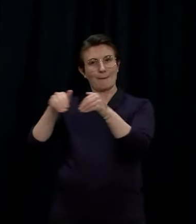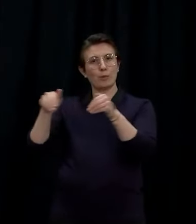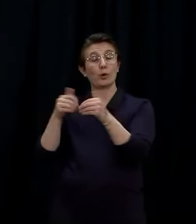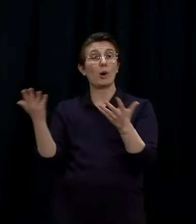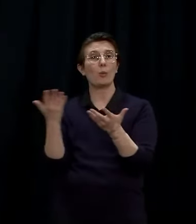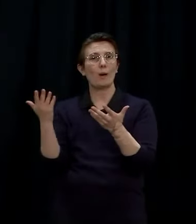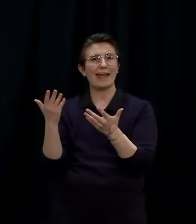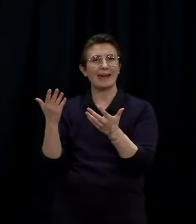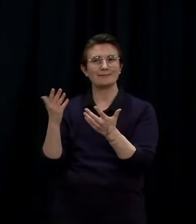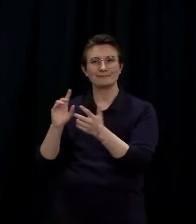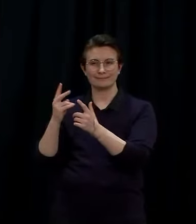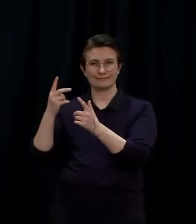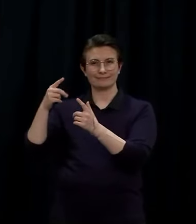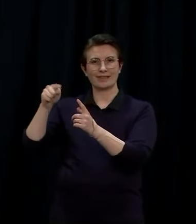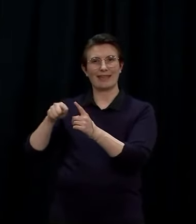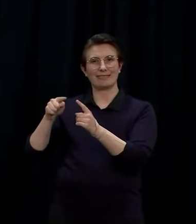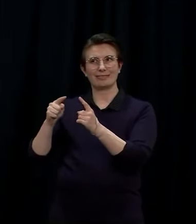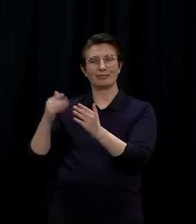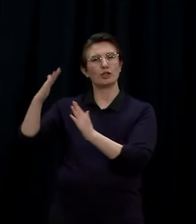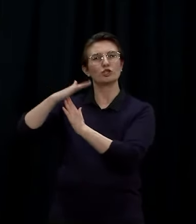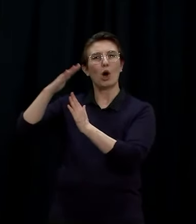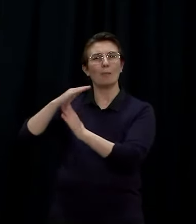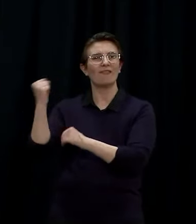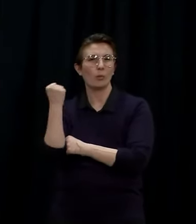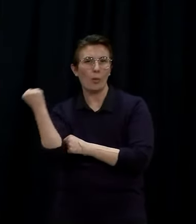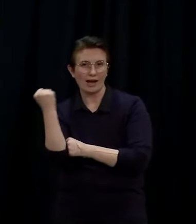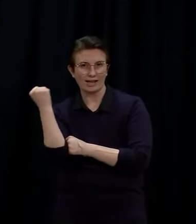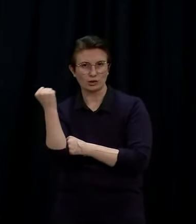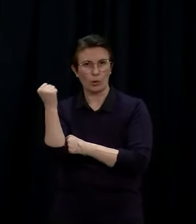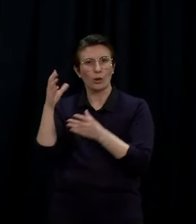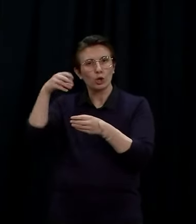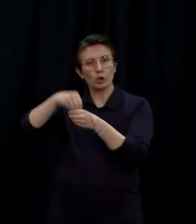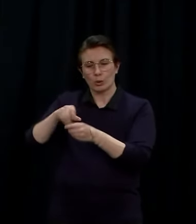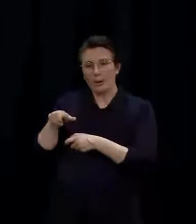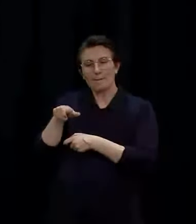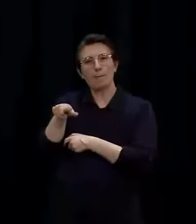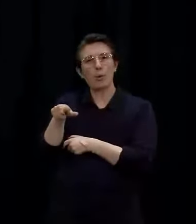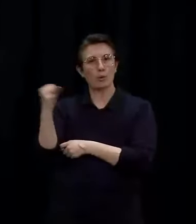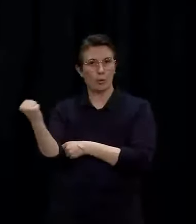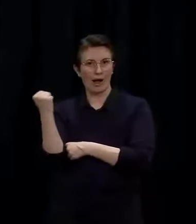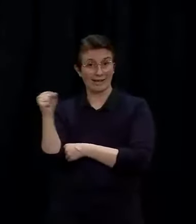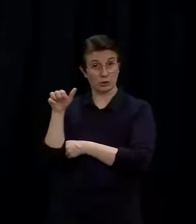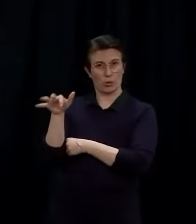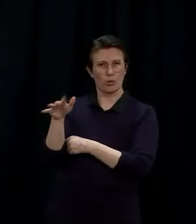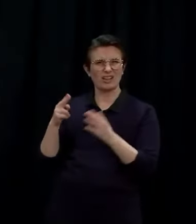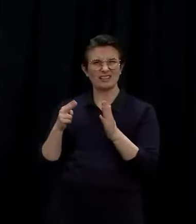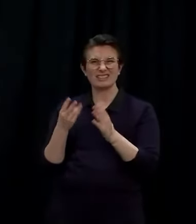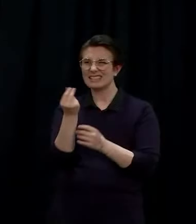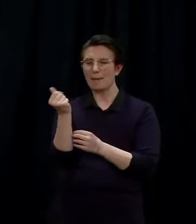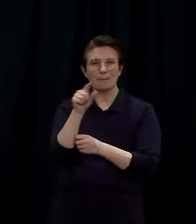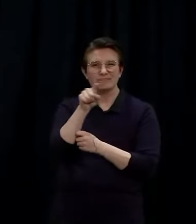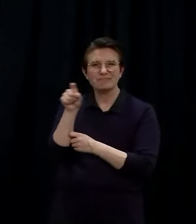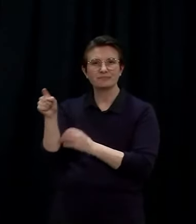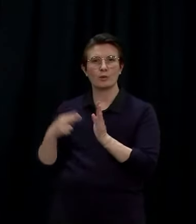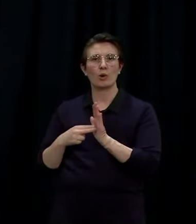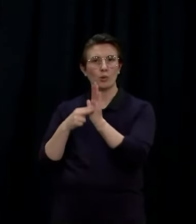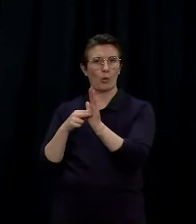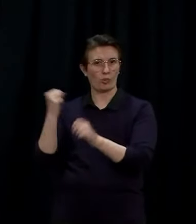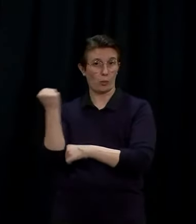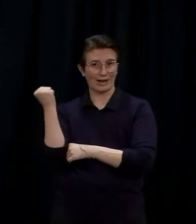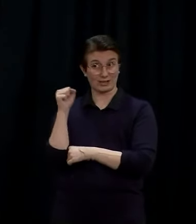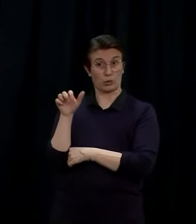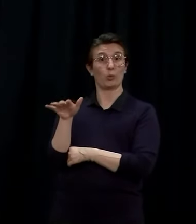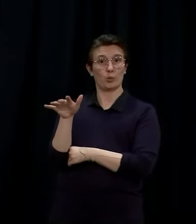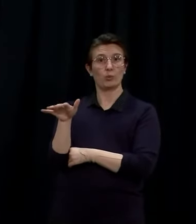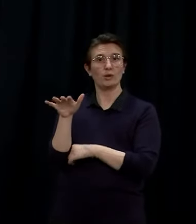have been working on making sure that the boundary will work as smoothly as possible. A couple of pieces of advice as we prepare for these